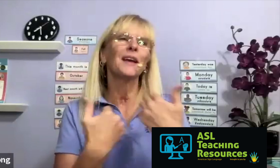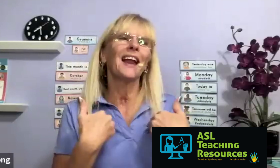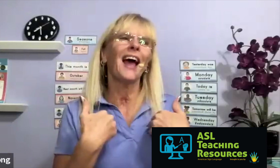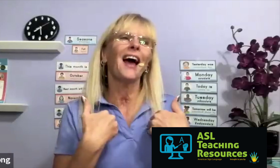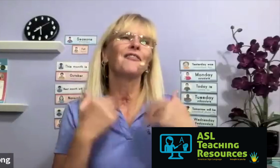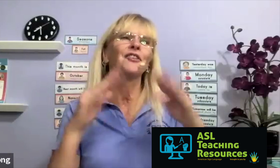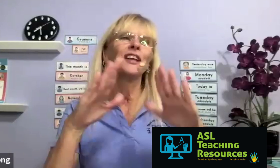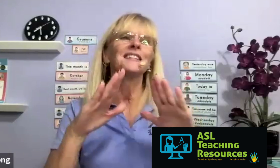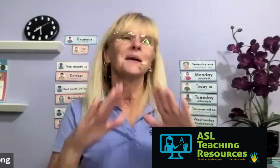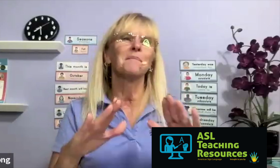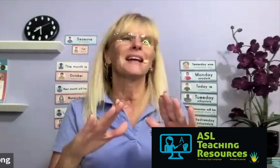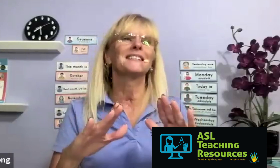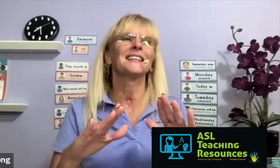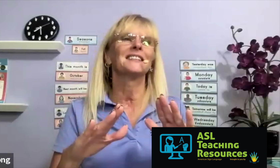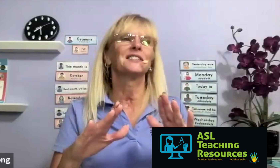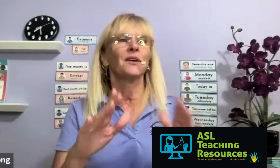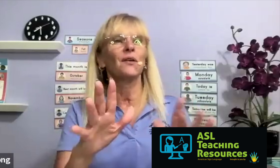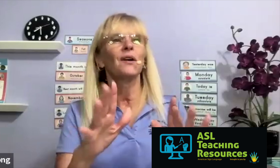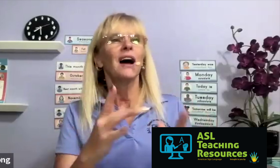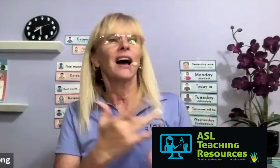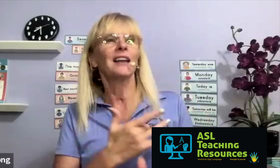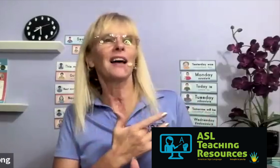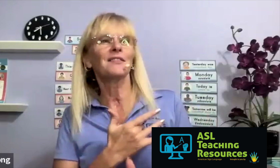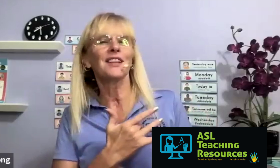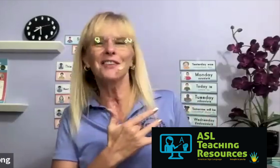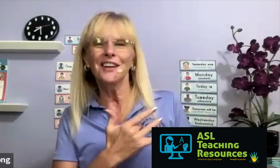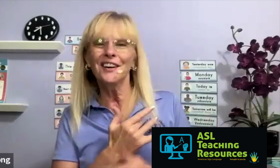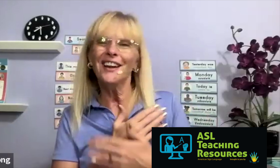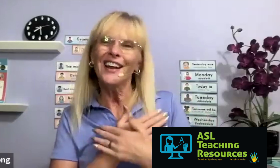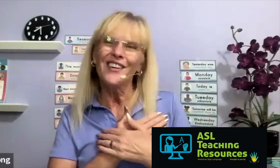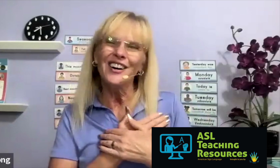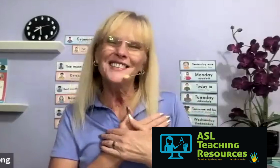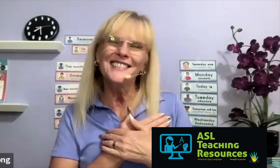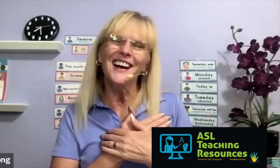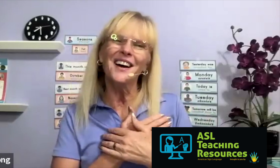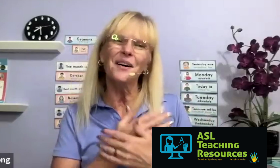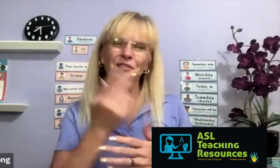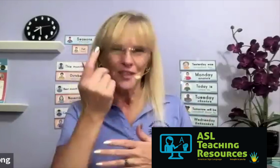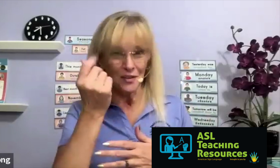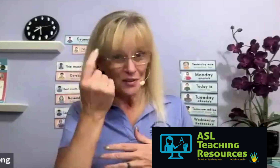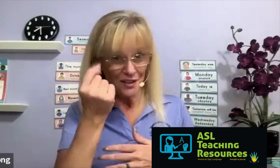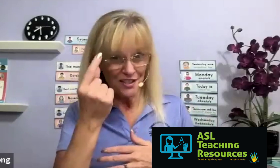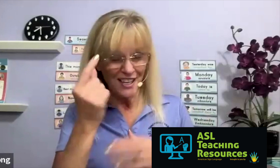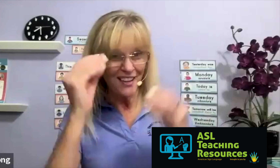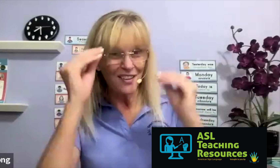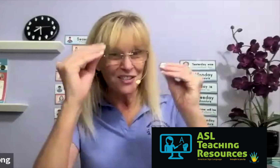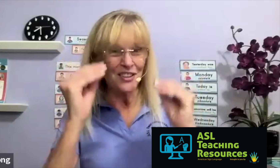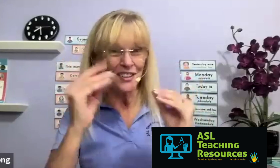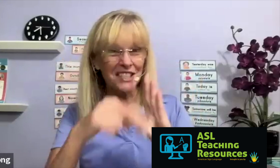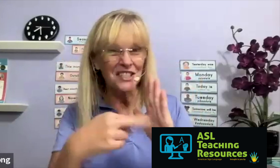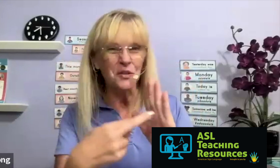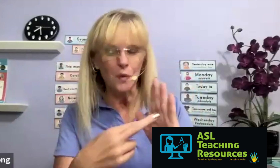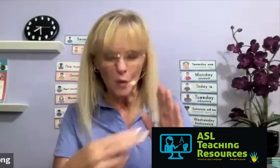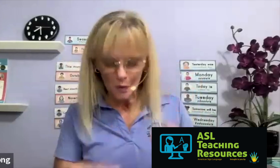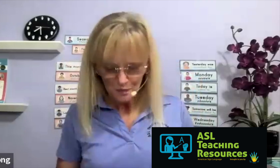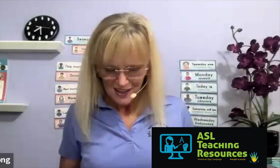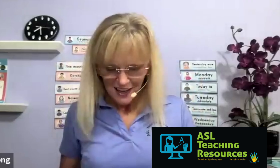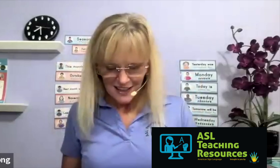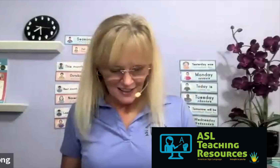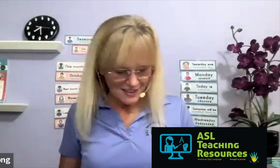can have is amazing. So a lot of love here, a lot of hearts for those who understand those are in the teacher role. Yes,